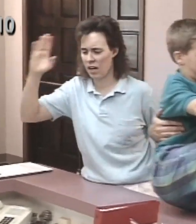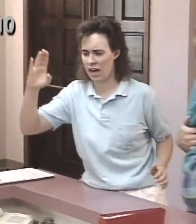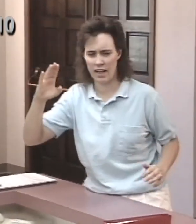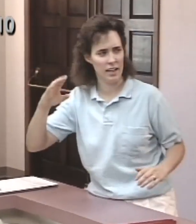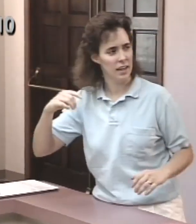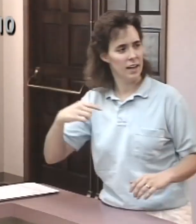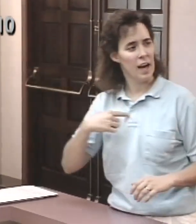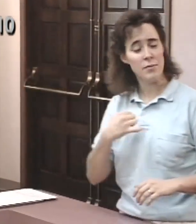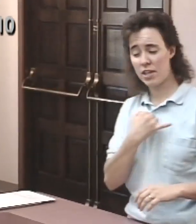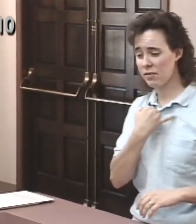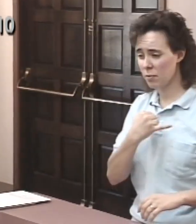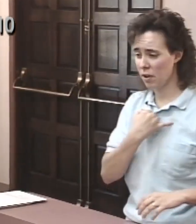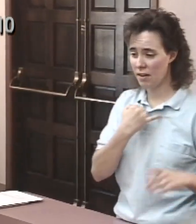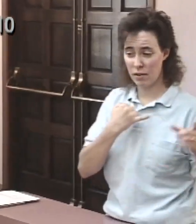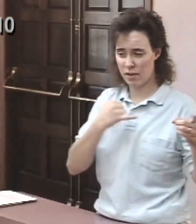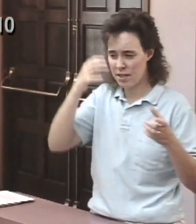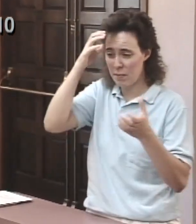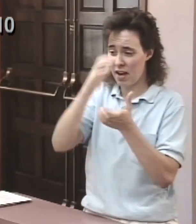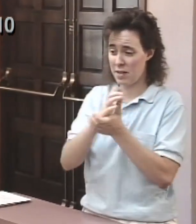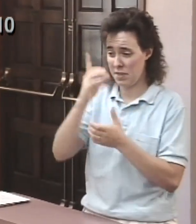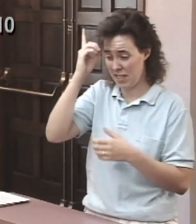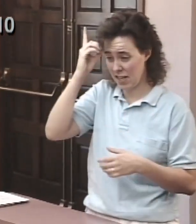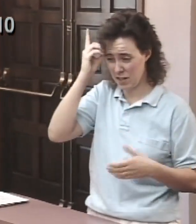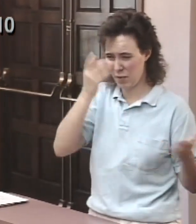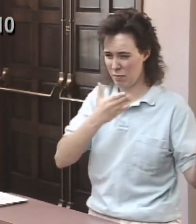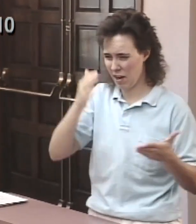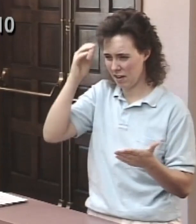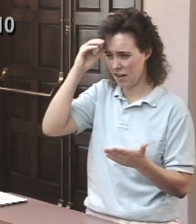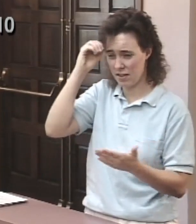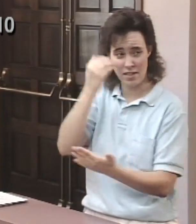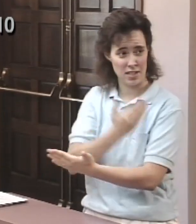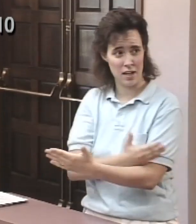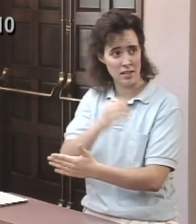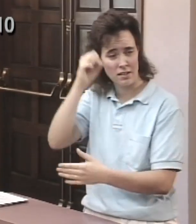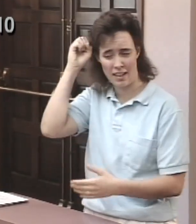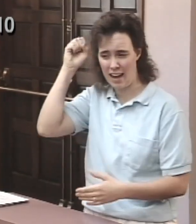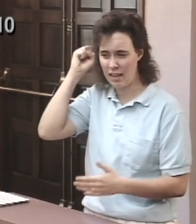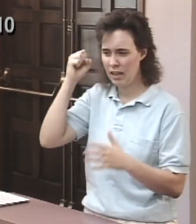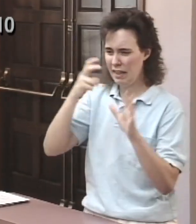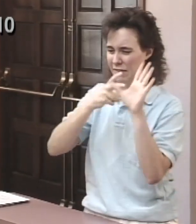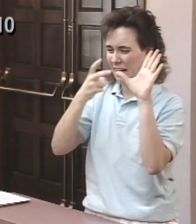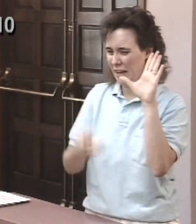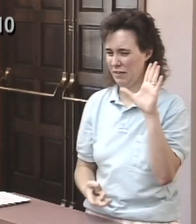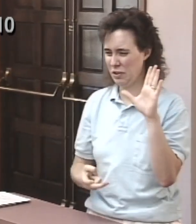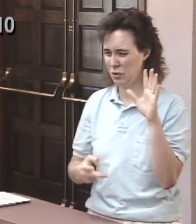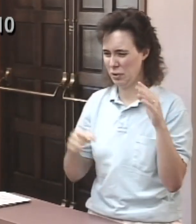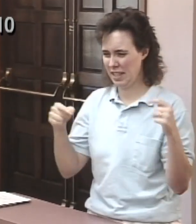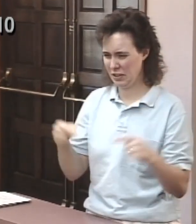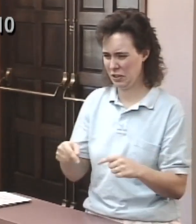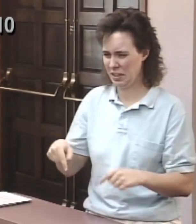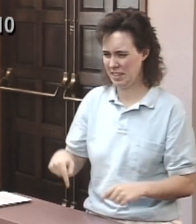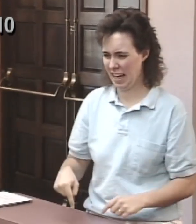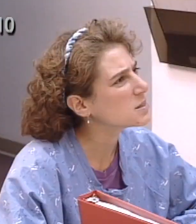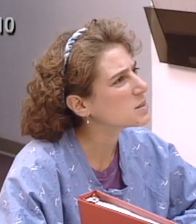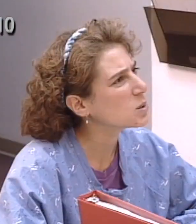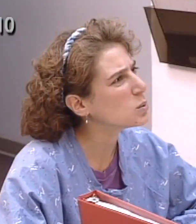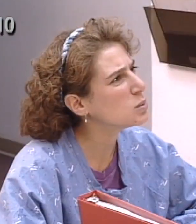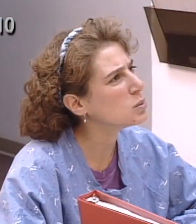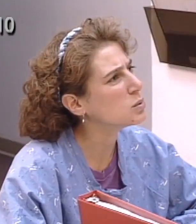Hi, I'm Jennifer Bravo. This is my husband, Dennis. We've brought our son, Scott, fell out of a tree and hurt his ankle. Ooh, is